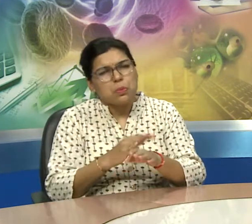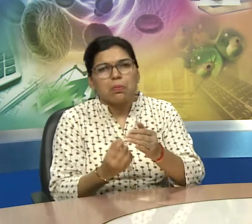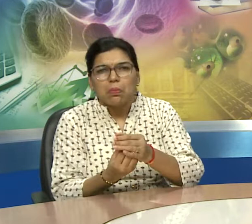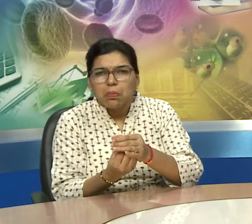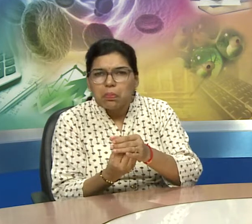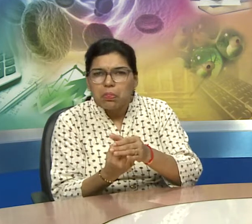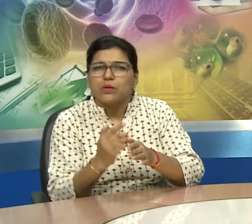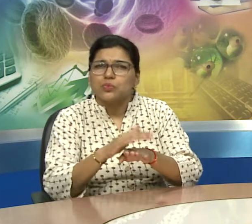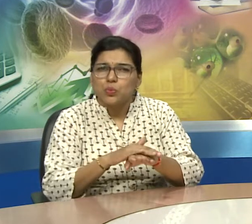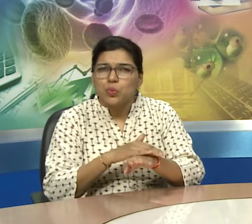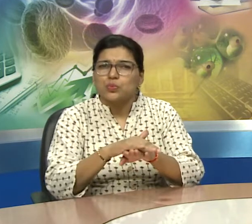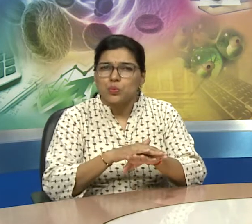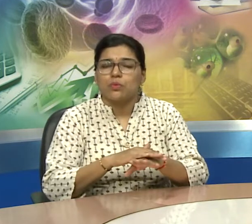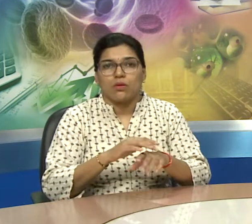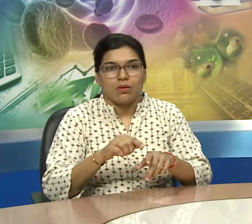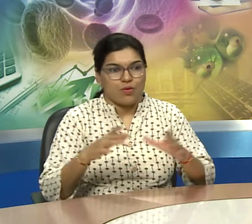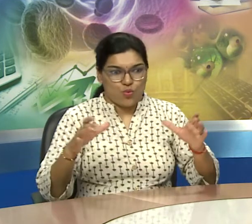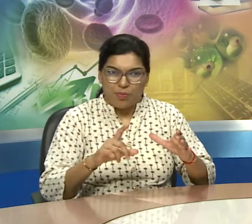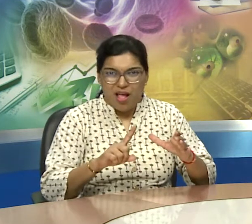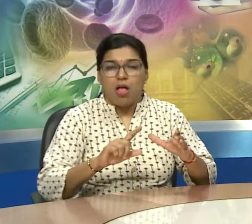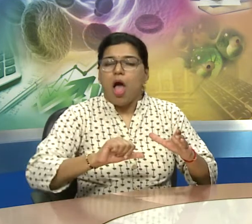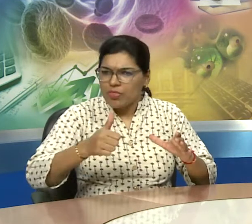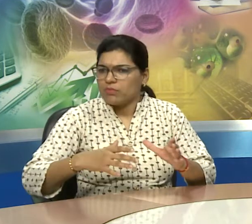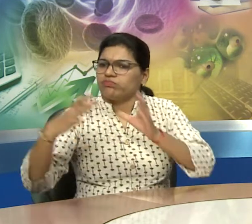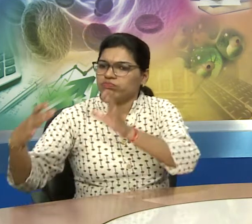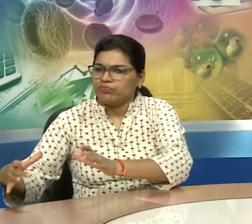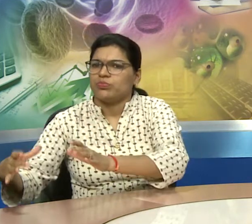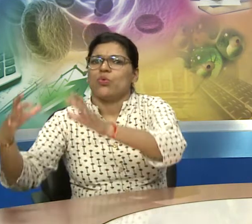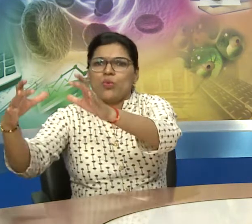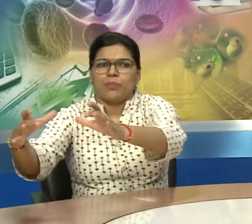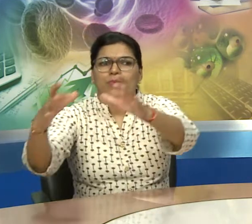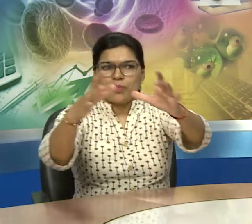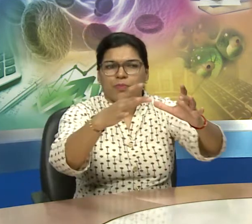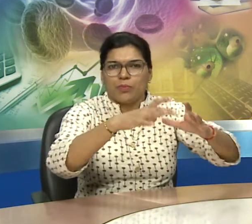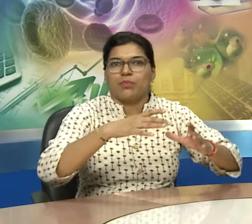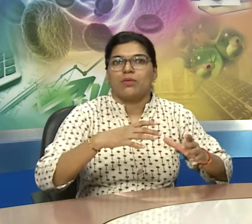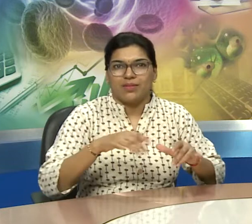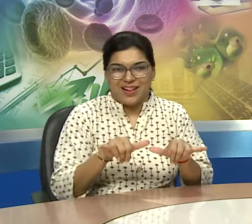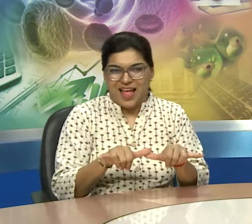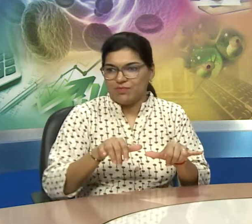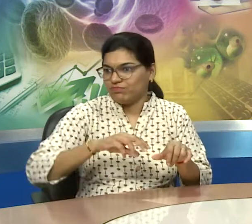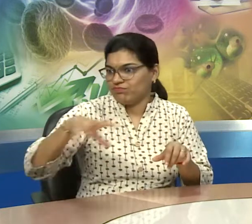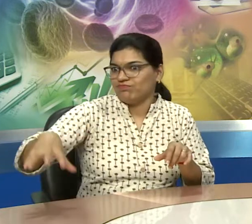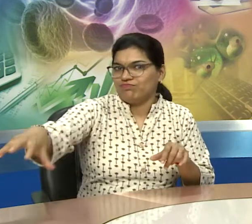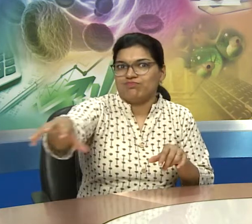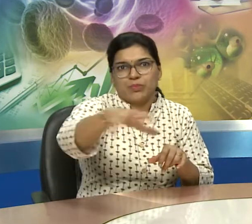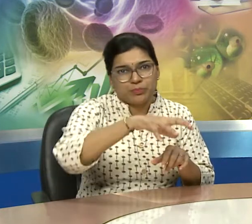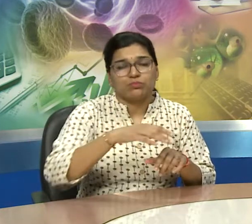And when they kept staying at one place, then because of